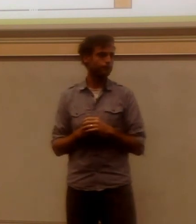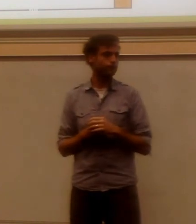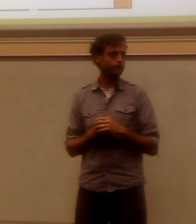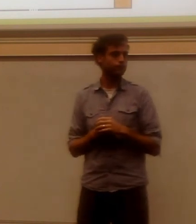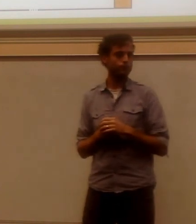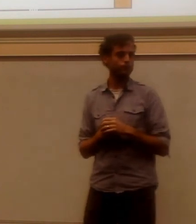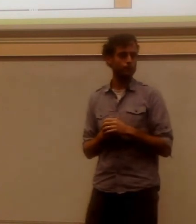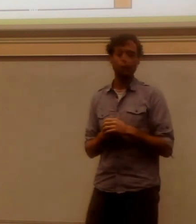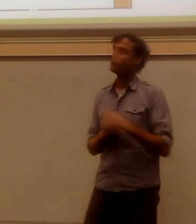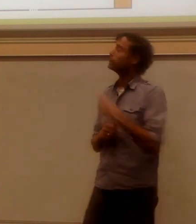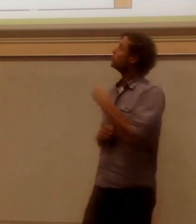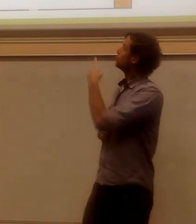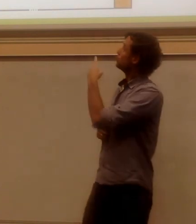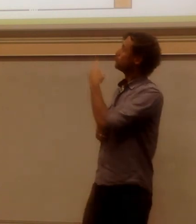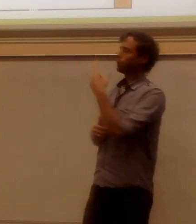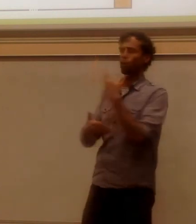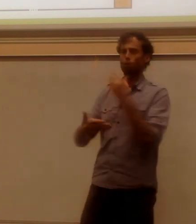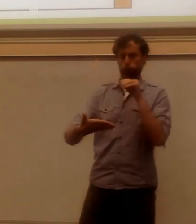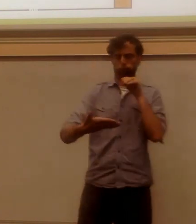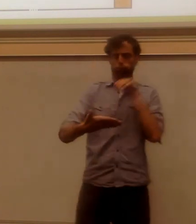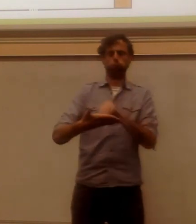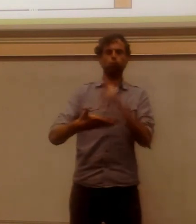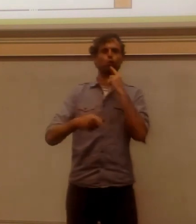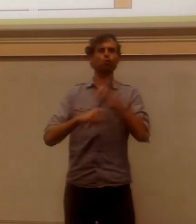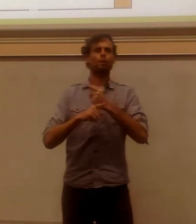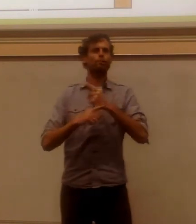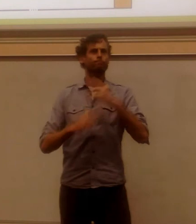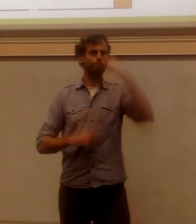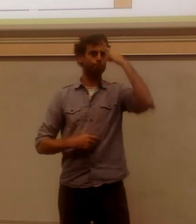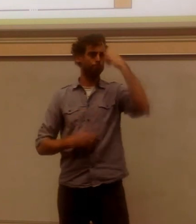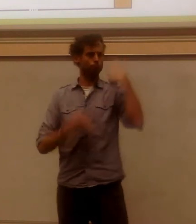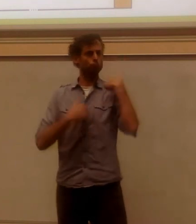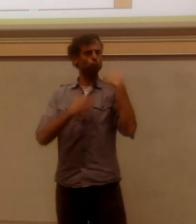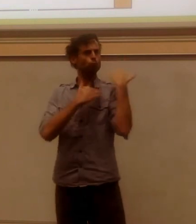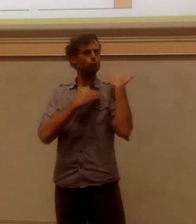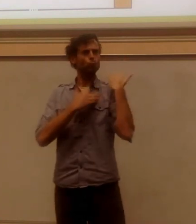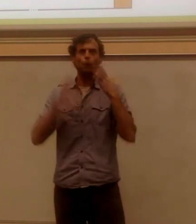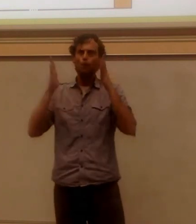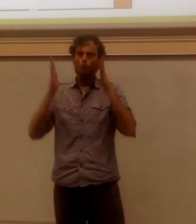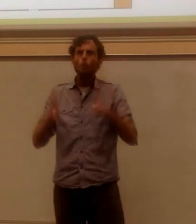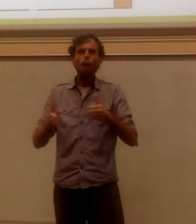Article 29 focuses on deaf people's or disabled people's ability to politically participate.